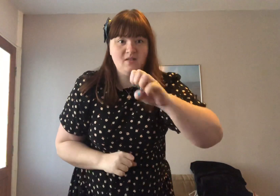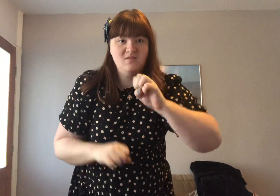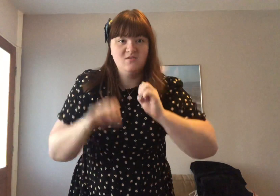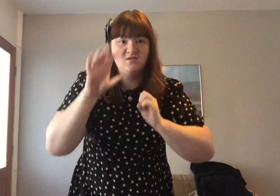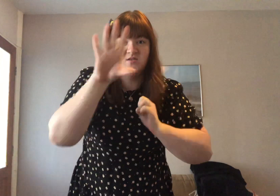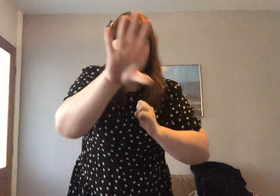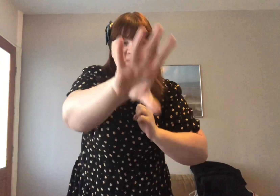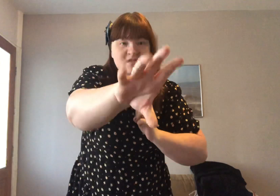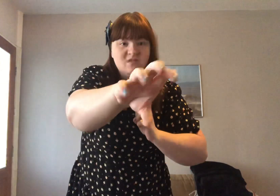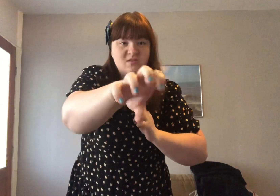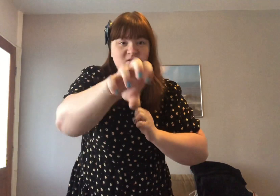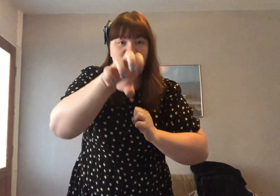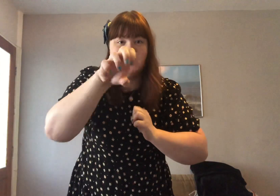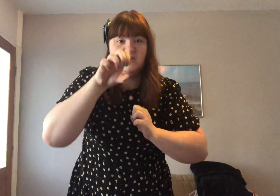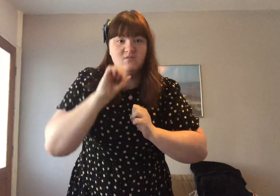squelch, squirch.